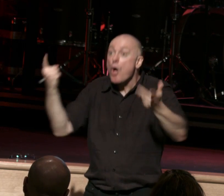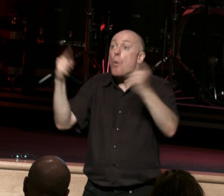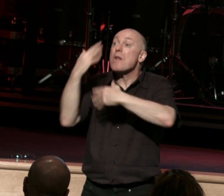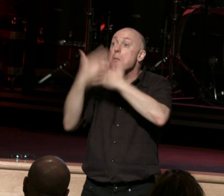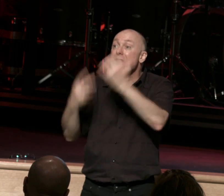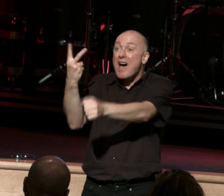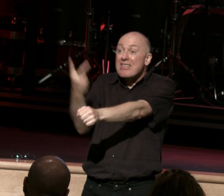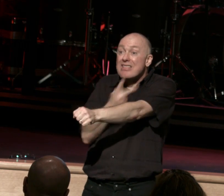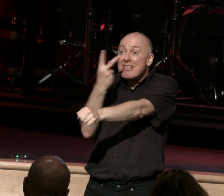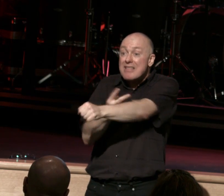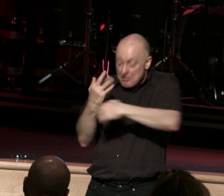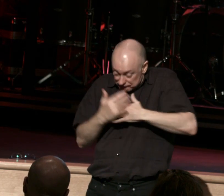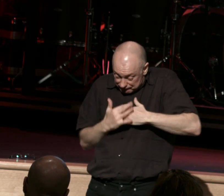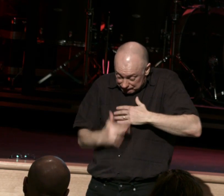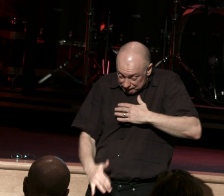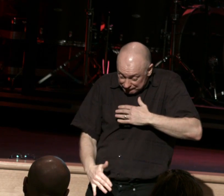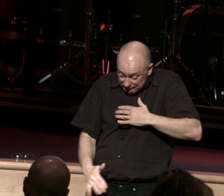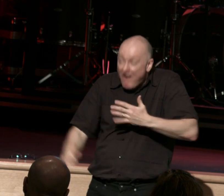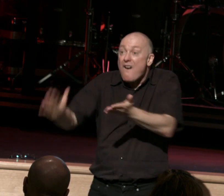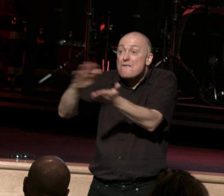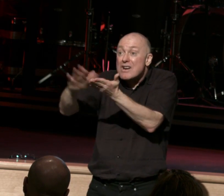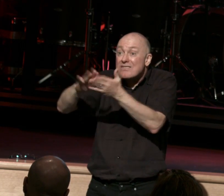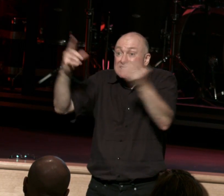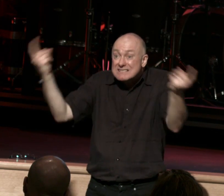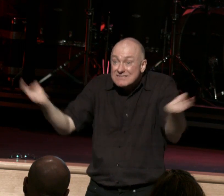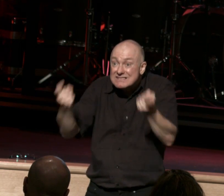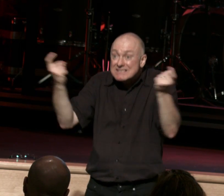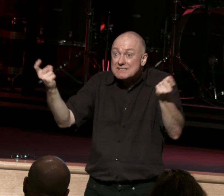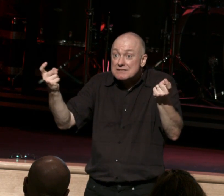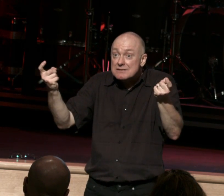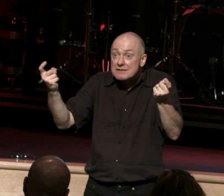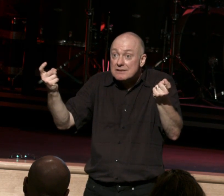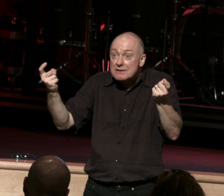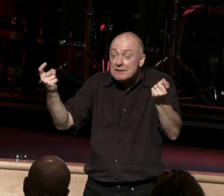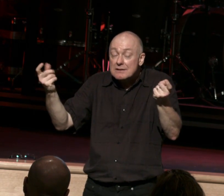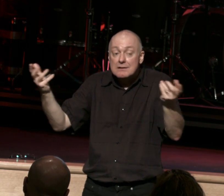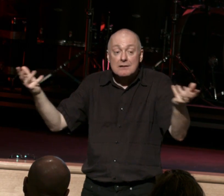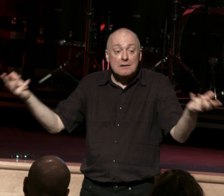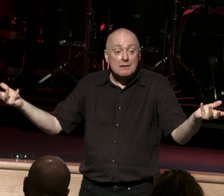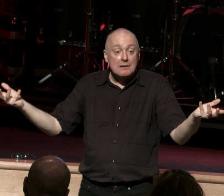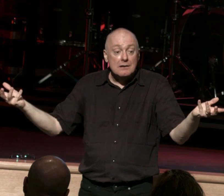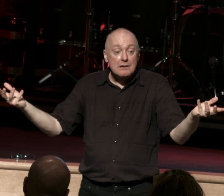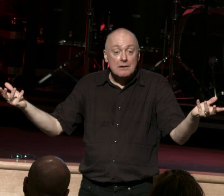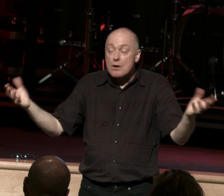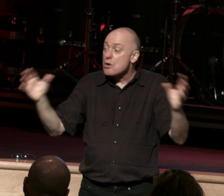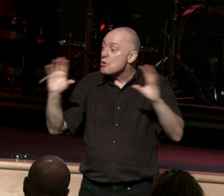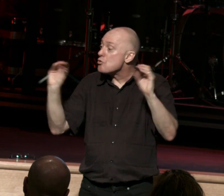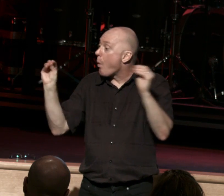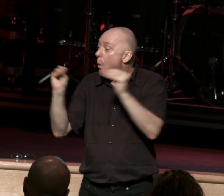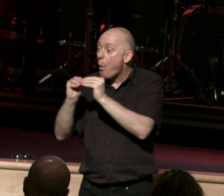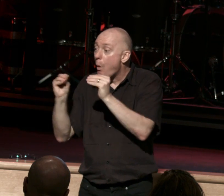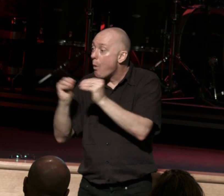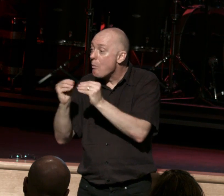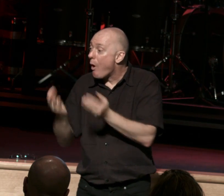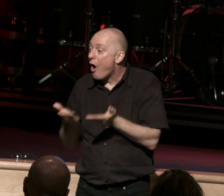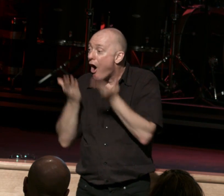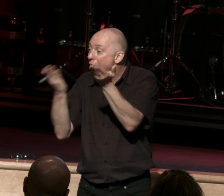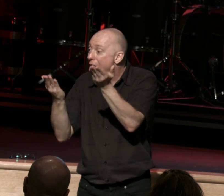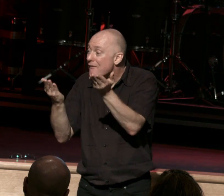done, when the blood of the Lamb of God has been shed, where there's forgiveness of sins, of these sins, there is no longer